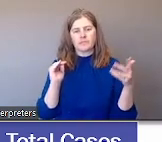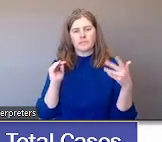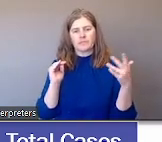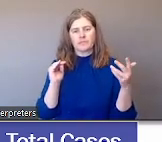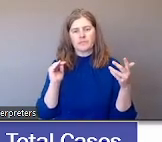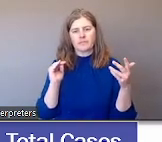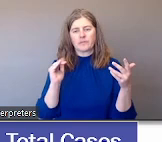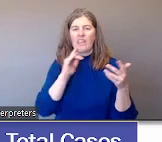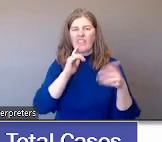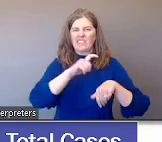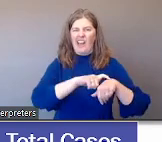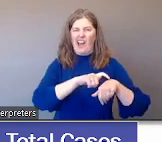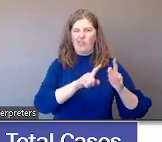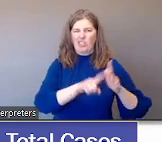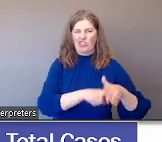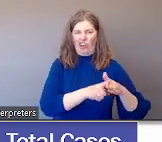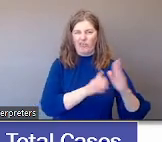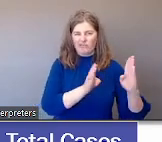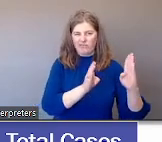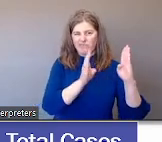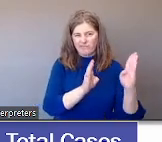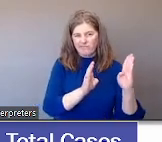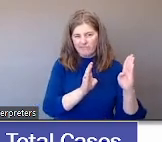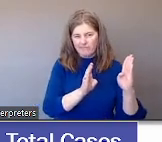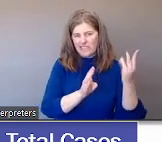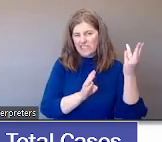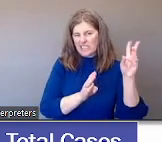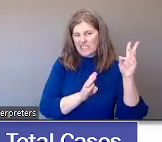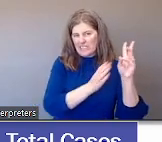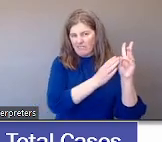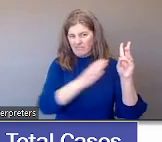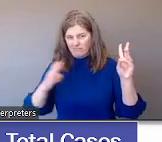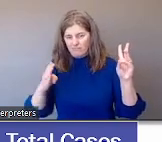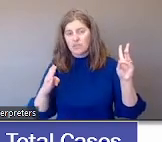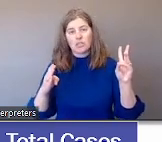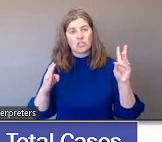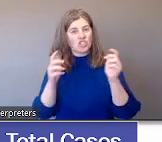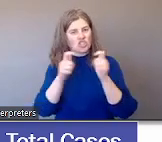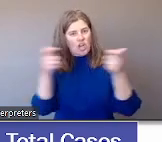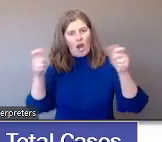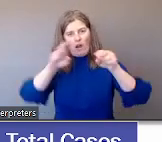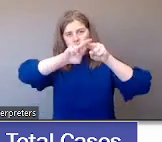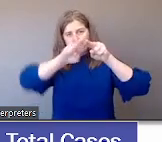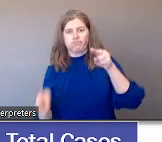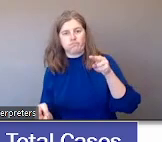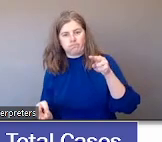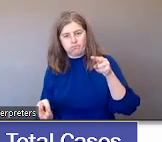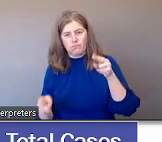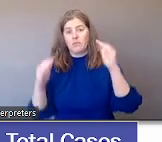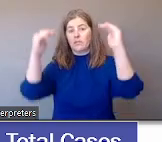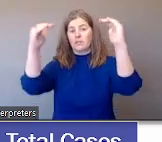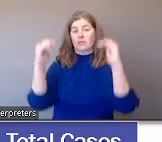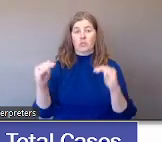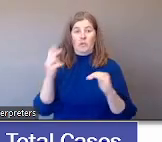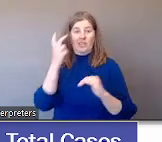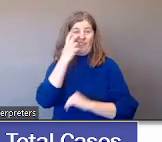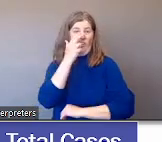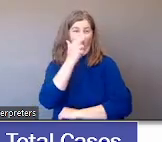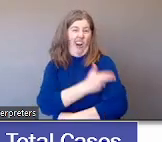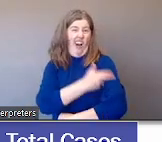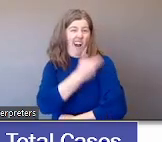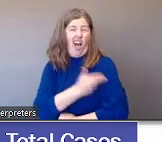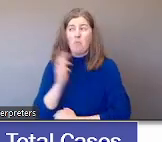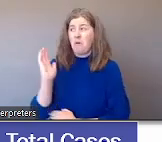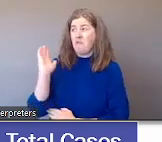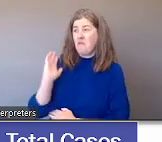the period that started on the 16th. So huge drop there. Hospitalizations were in